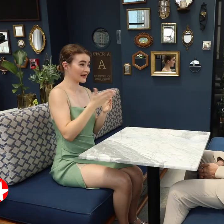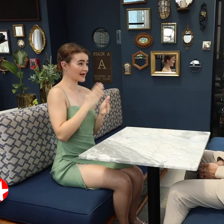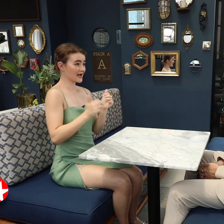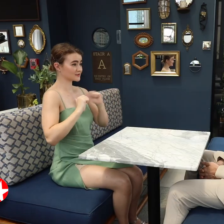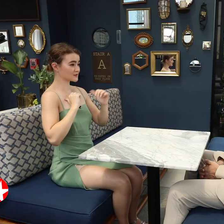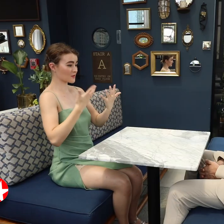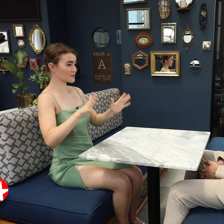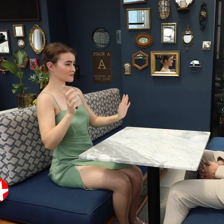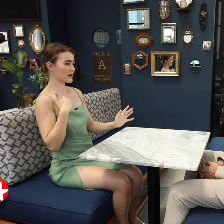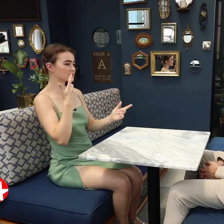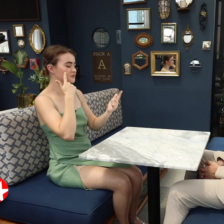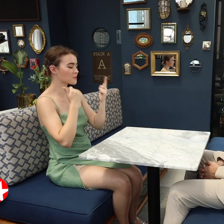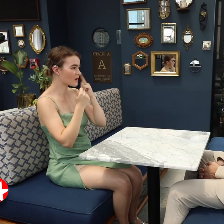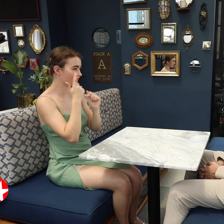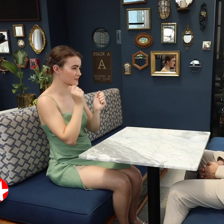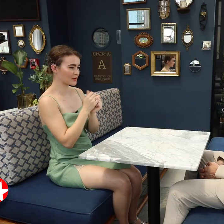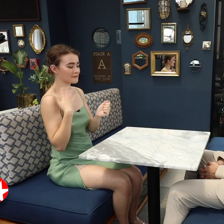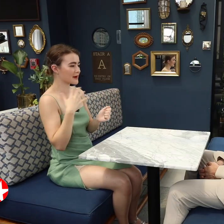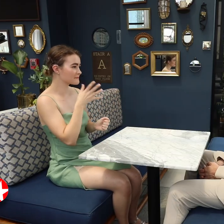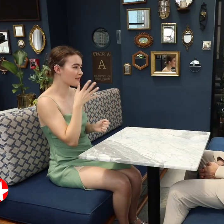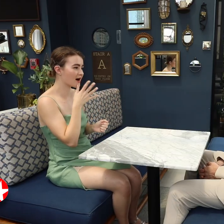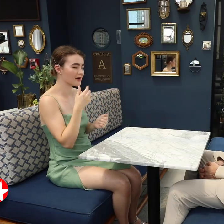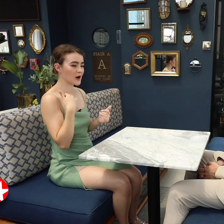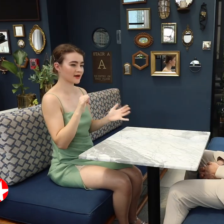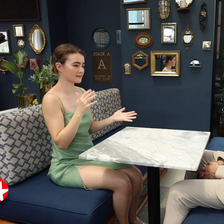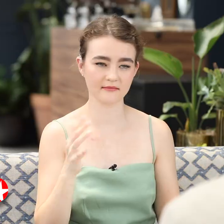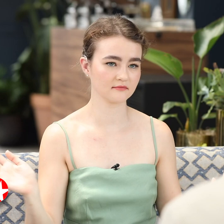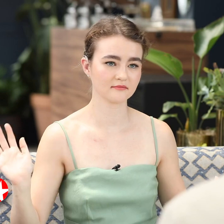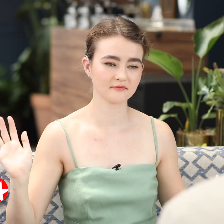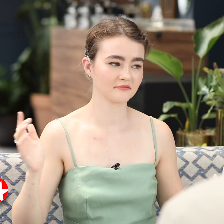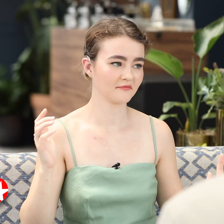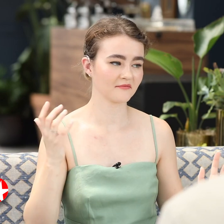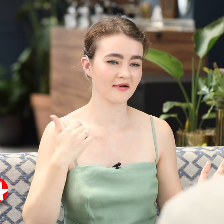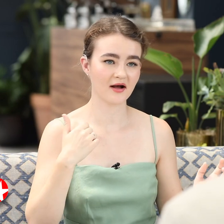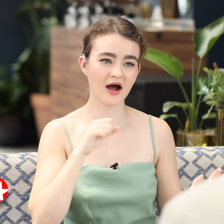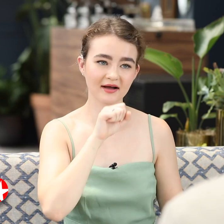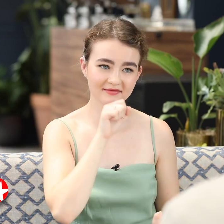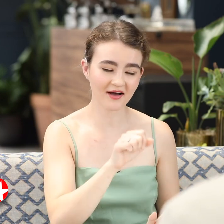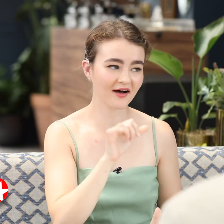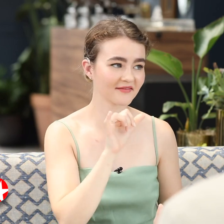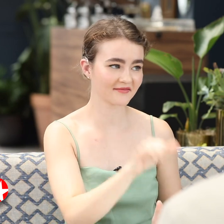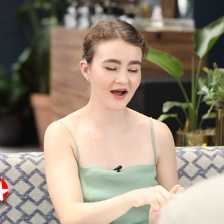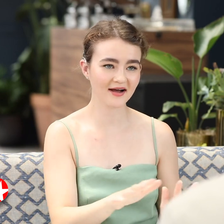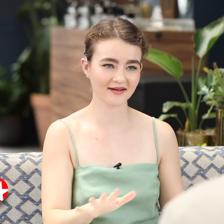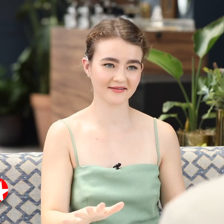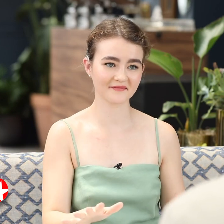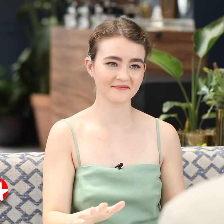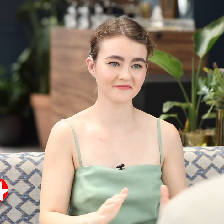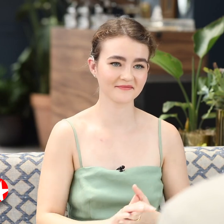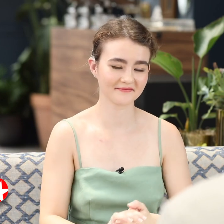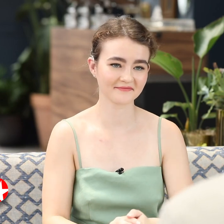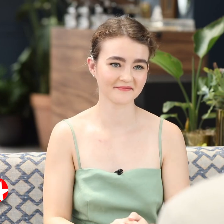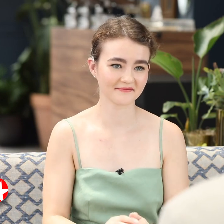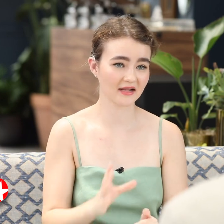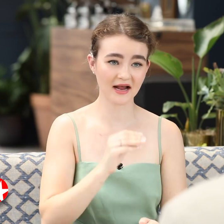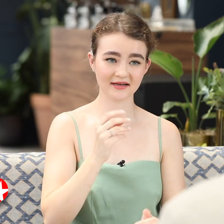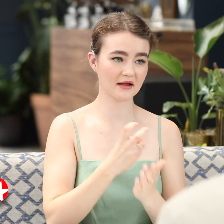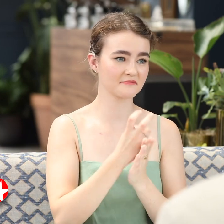It made me have chills and crying. I mean, when we left, I was like sobbing. I was with my mom. I just loved that experience so